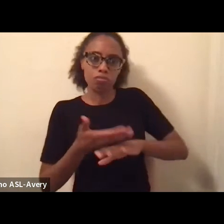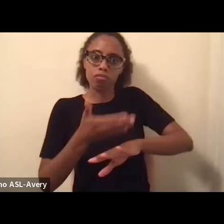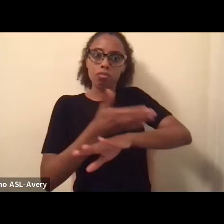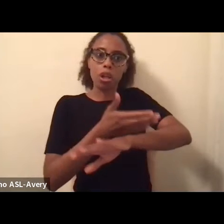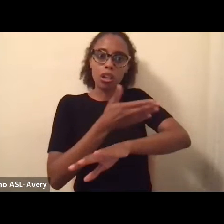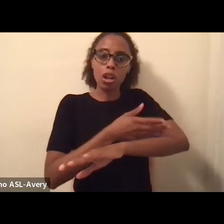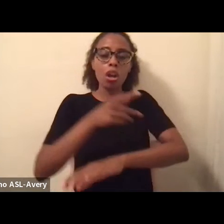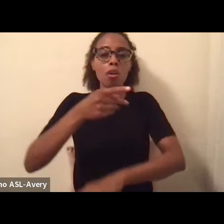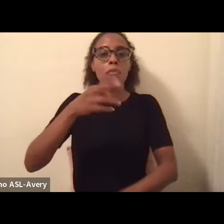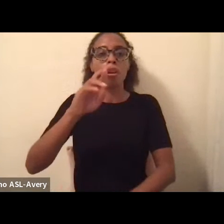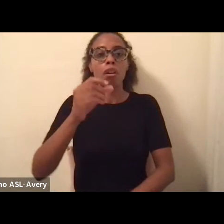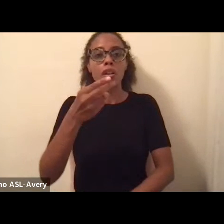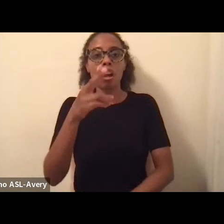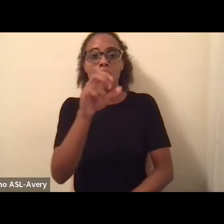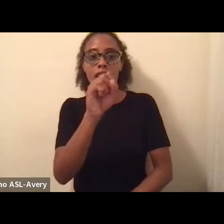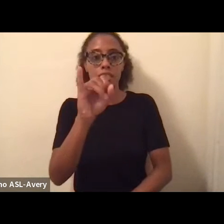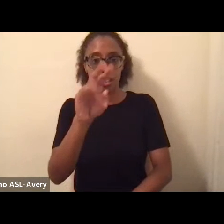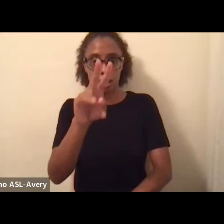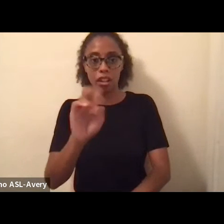Anybody else?